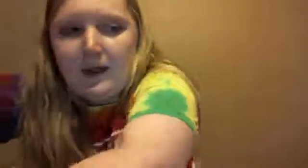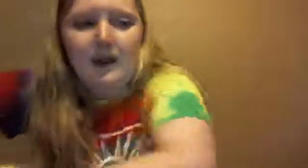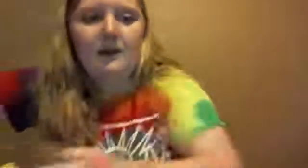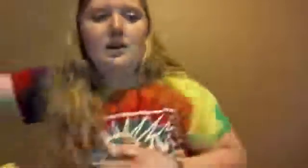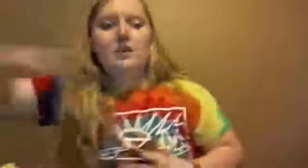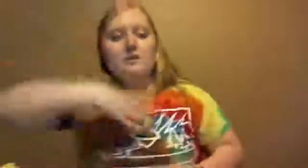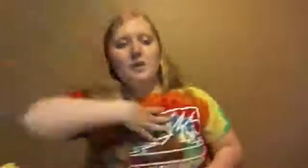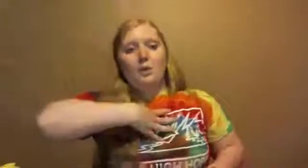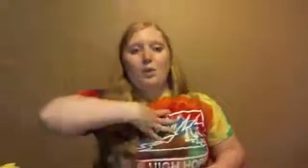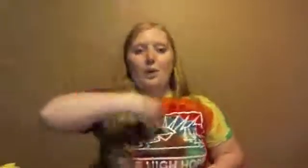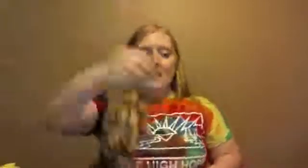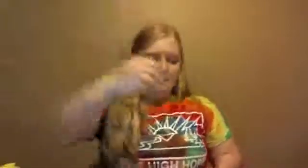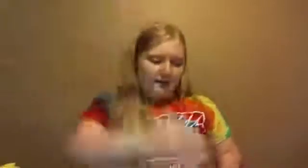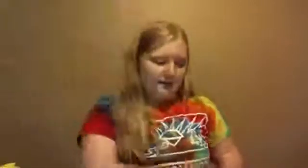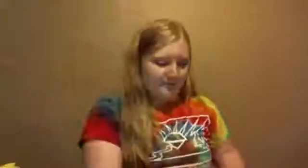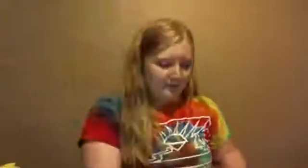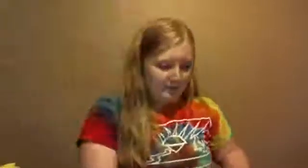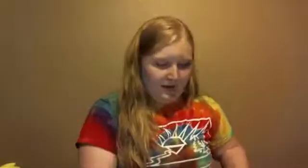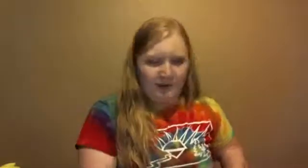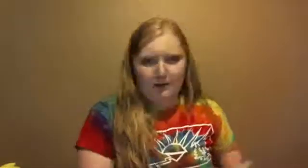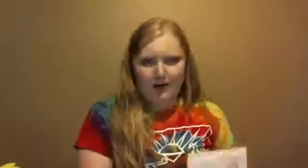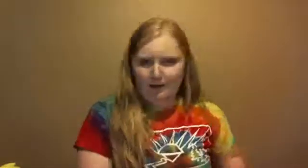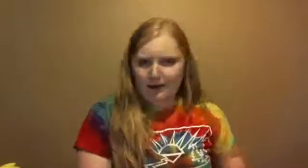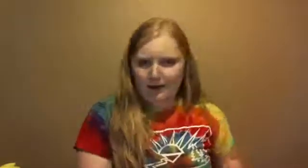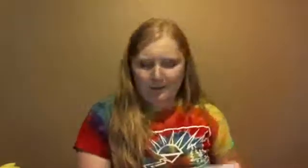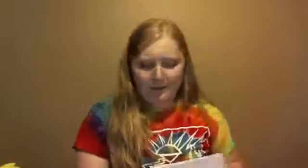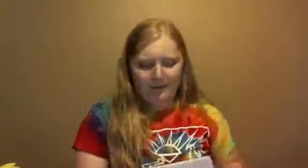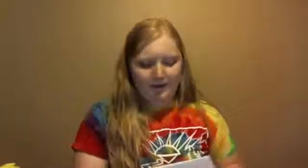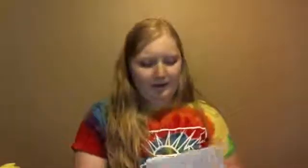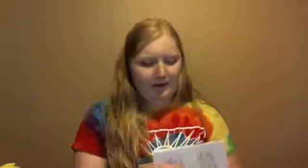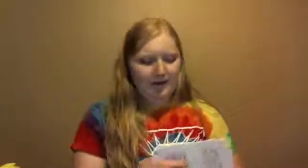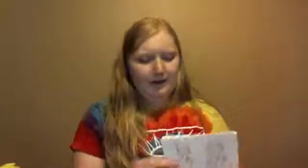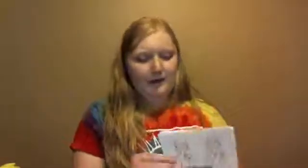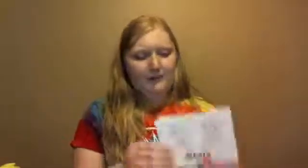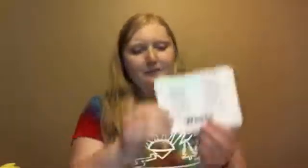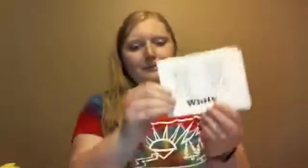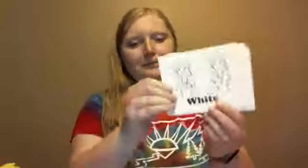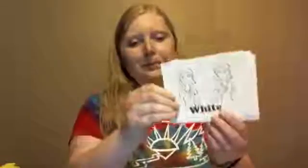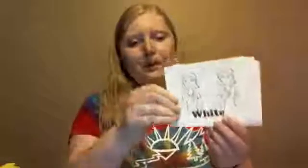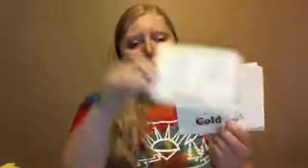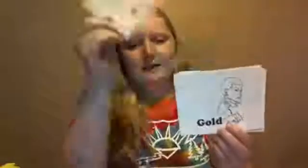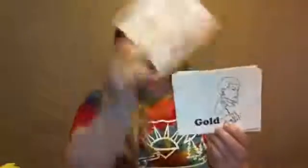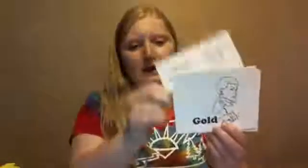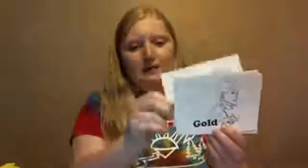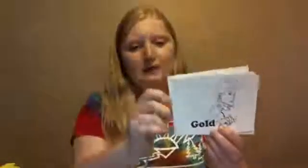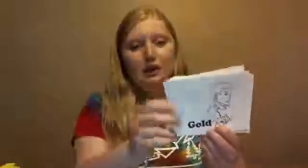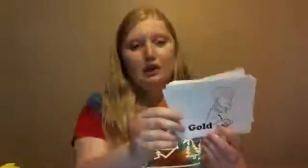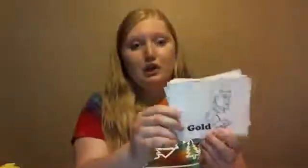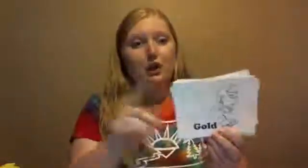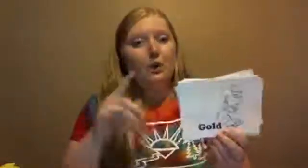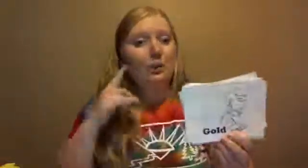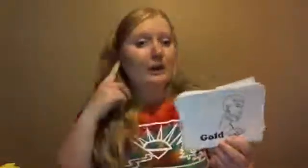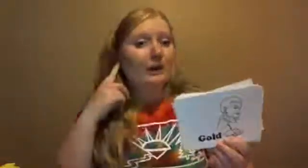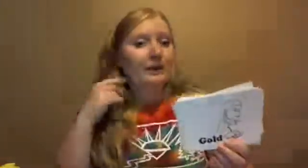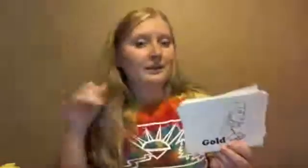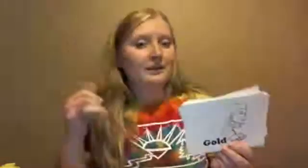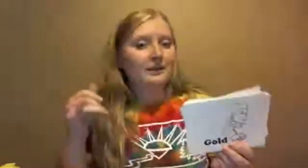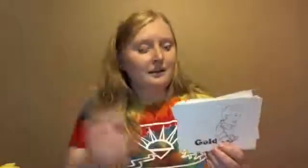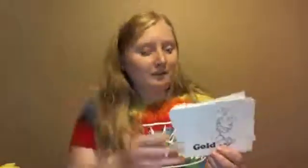aside. So white. Now we only have a couple left, I think. Let's see. Gold.